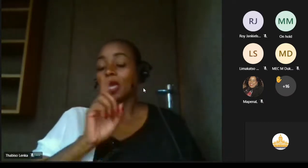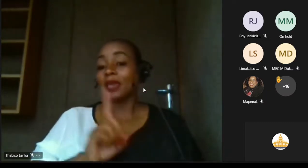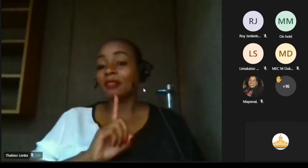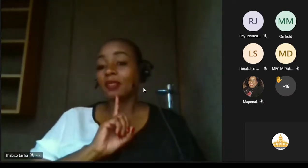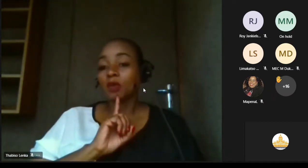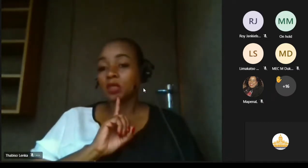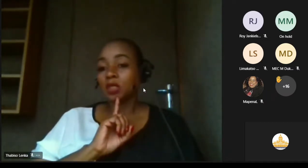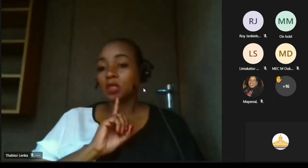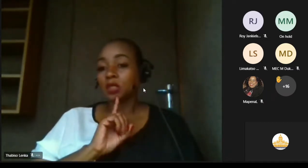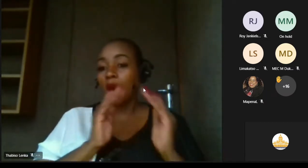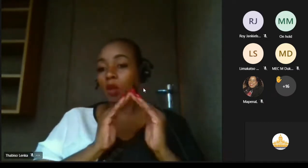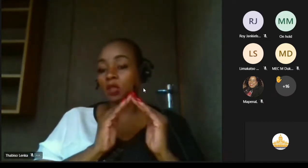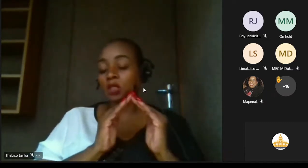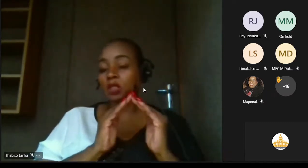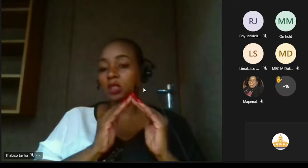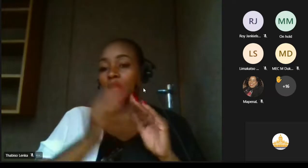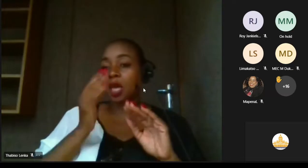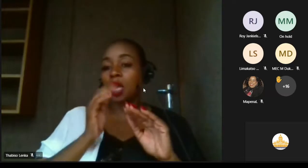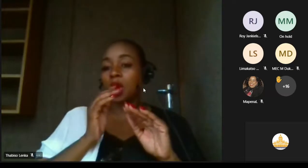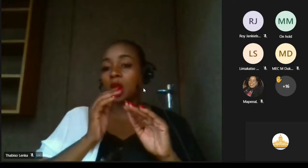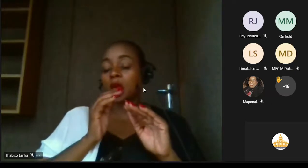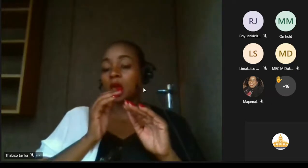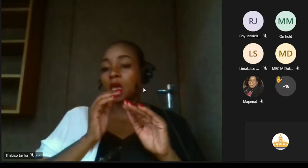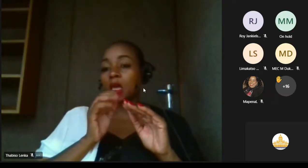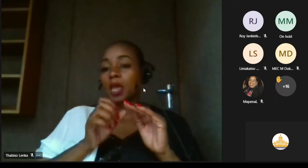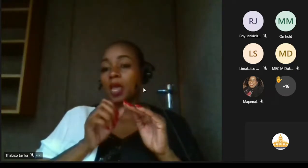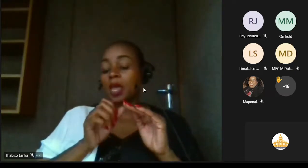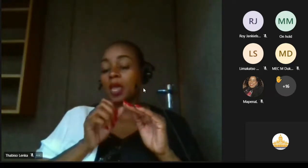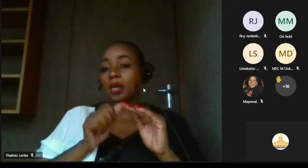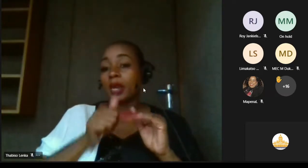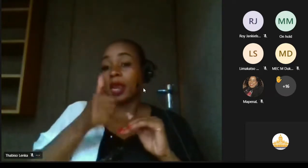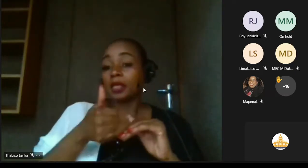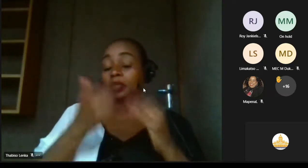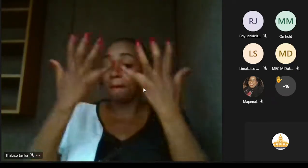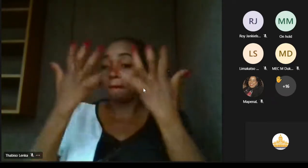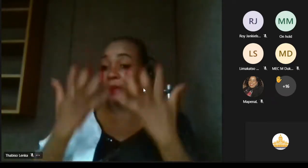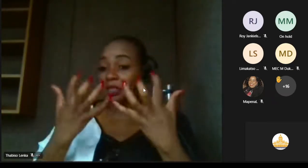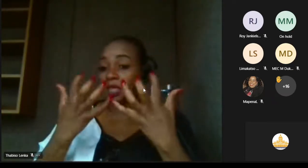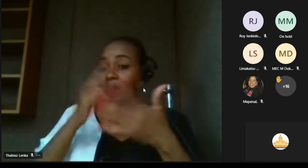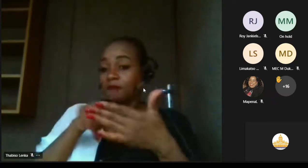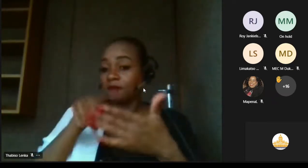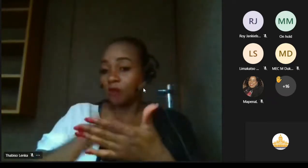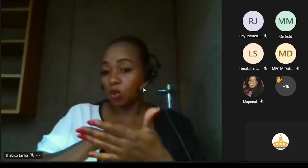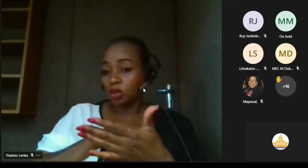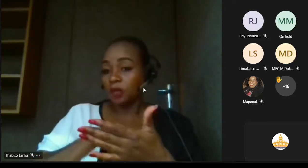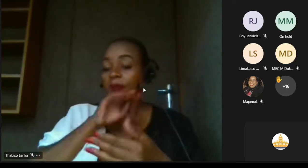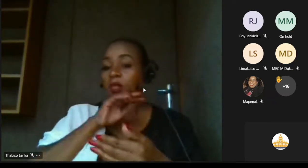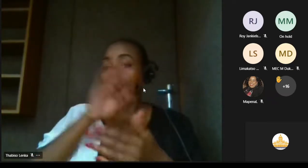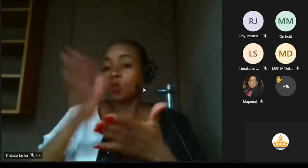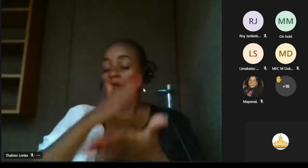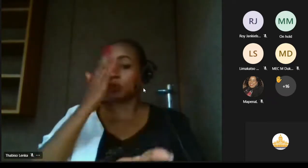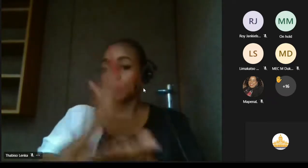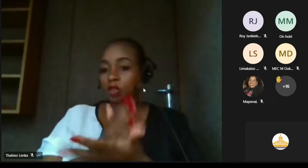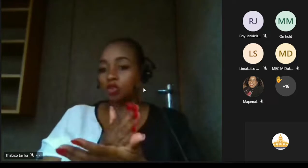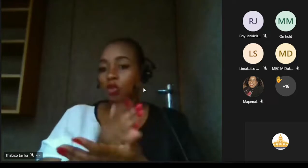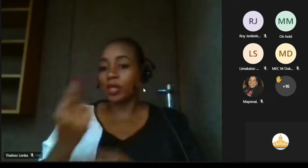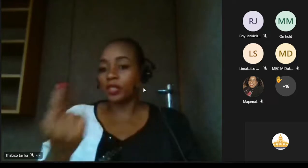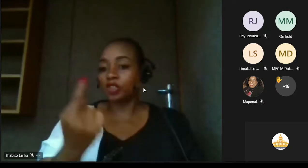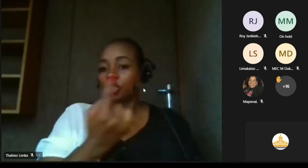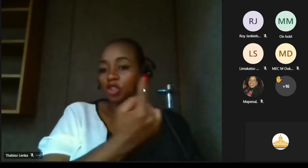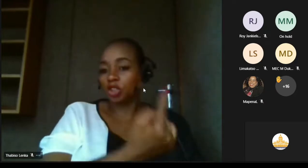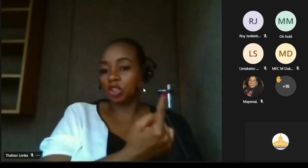8,994, Honorable Speaker. Na kwenye tlang ya di budget sa rona, ke mo ilong hore matlo ana re tlo nka ka setotswana